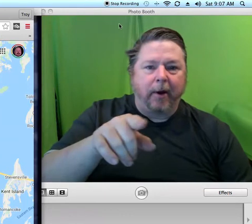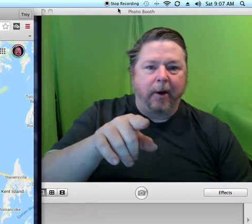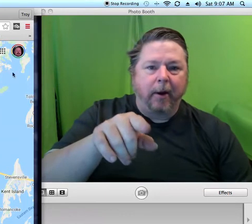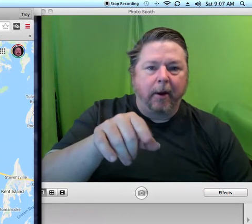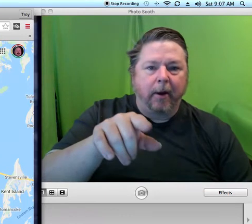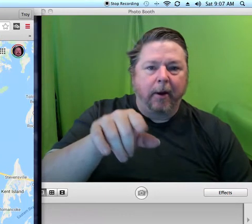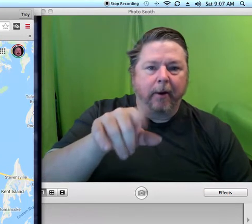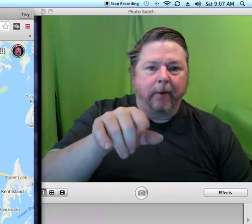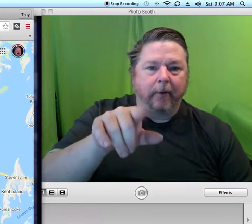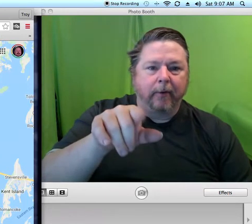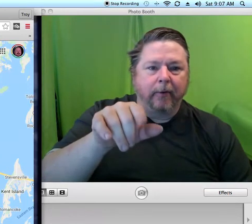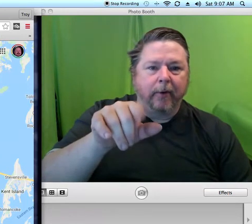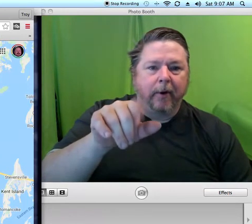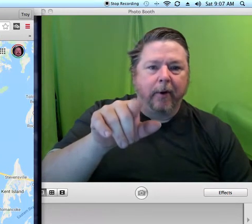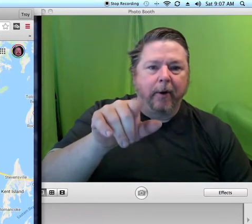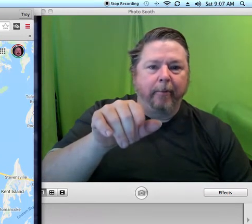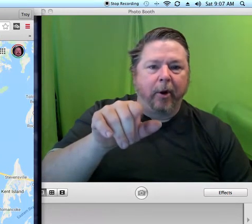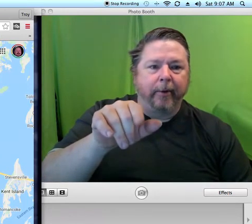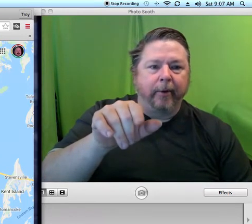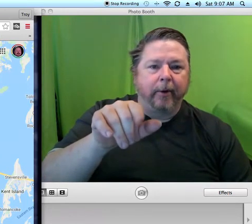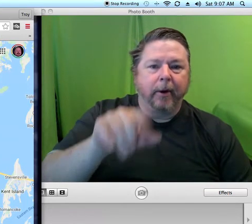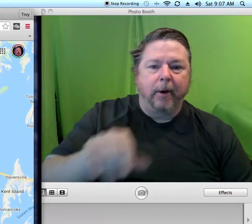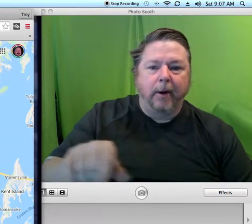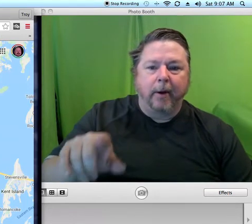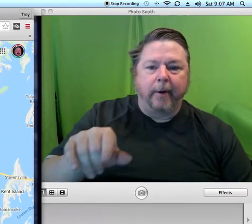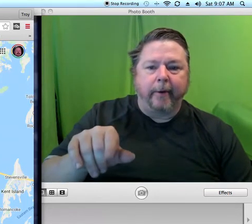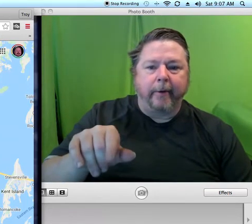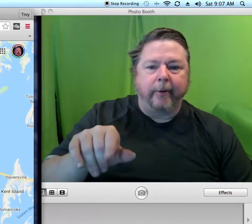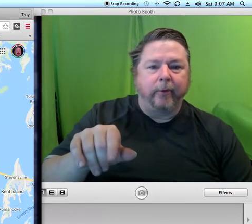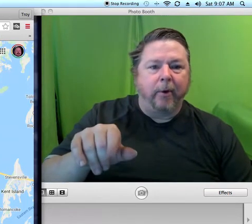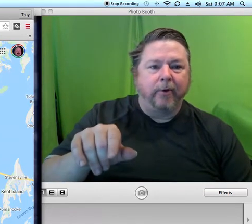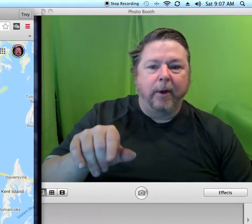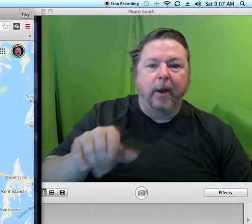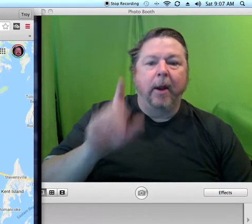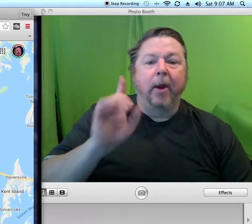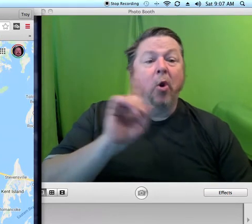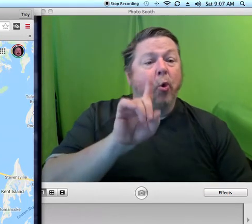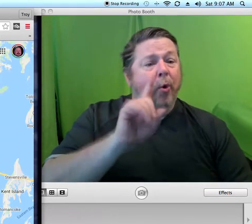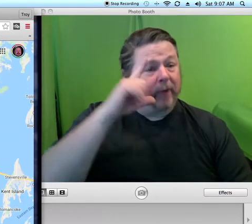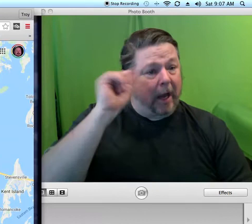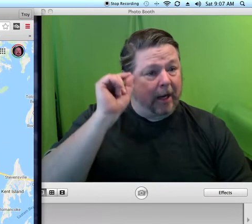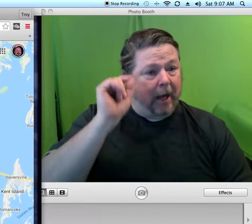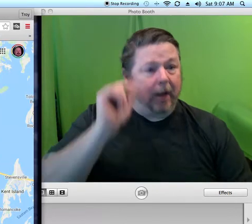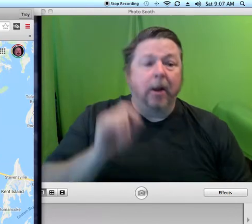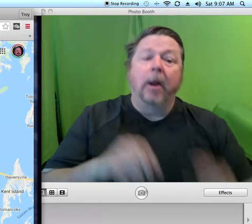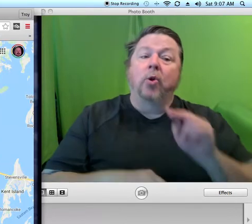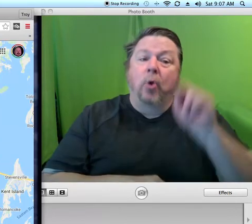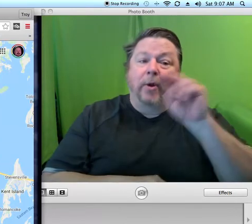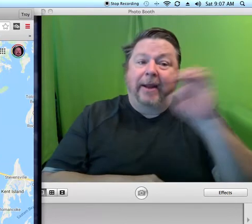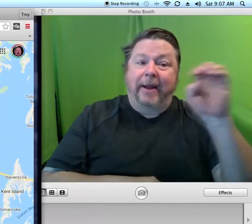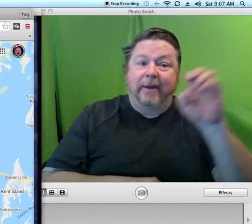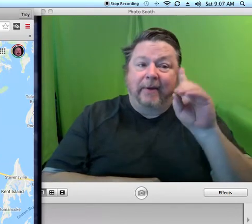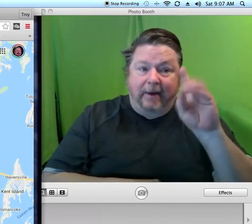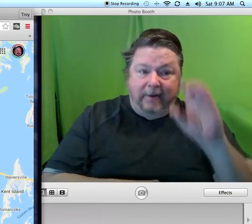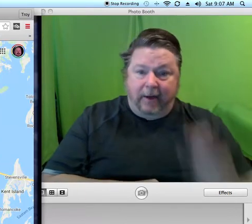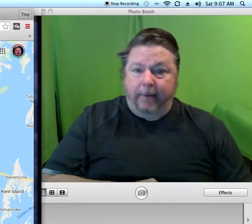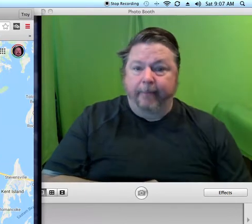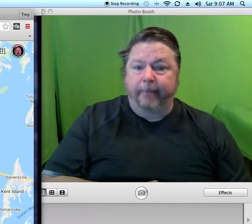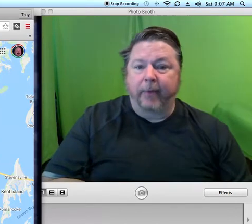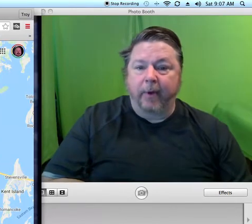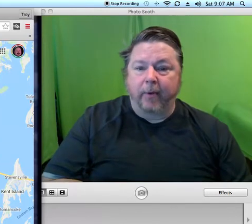right? There's Baltimore, there's Washington. Where's Gallaudet? Northeast